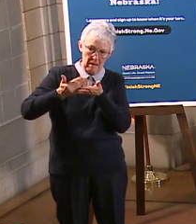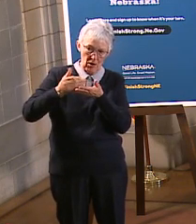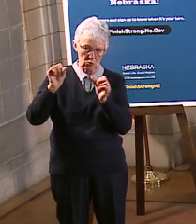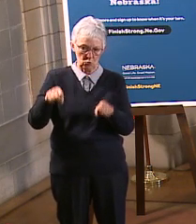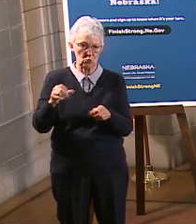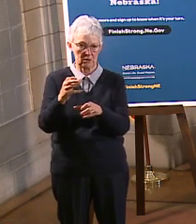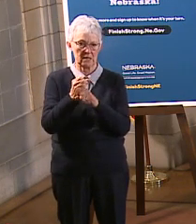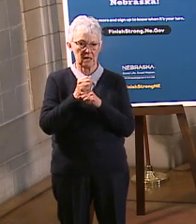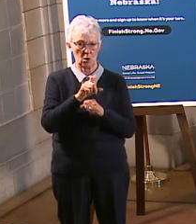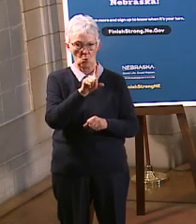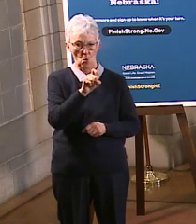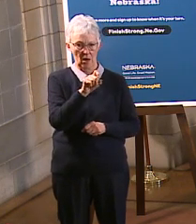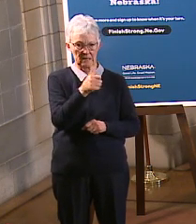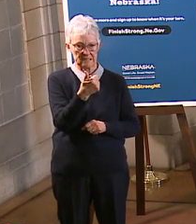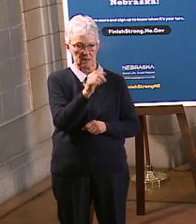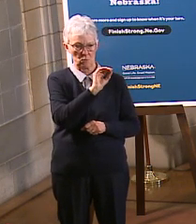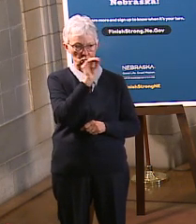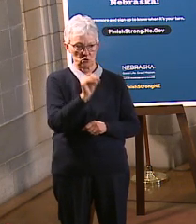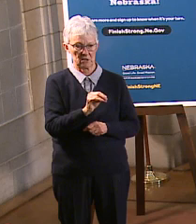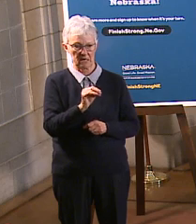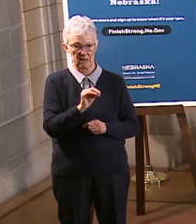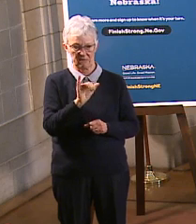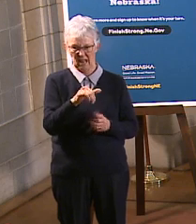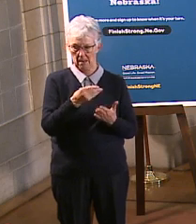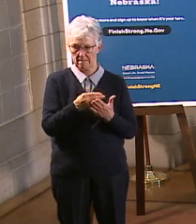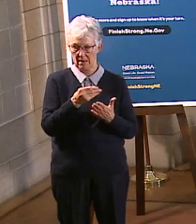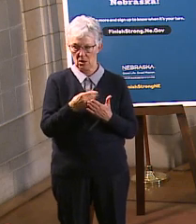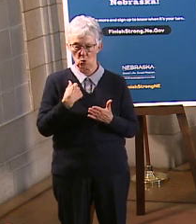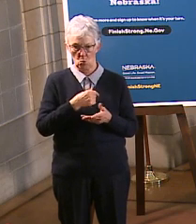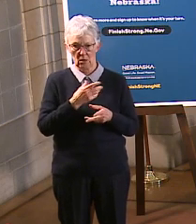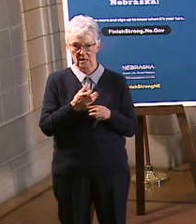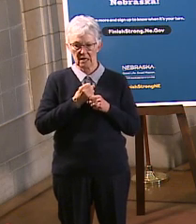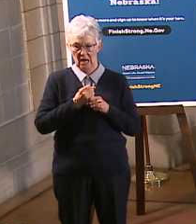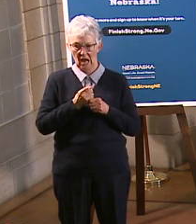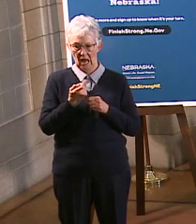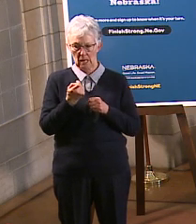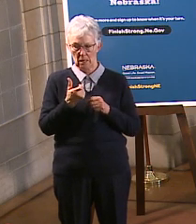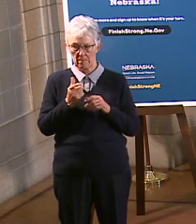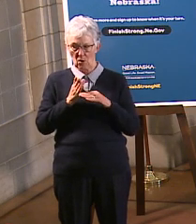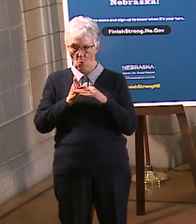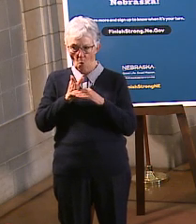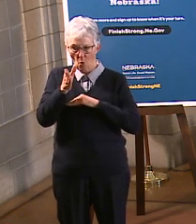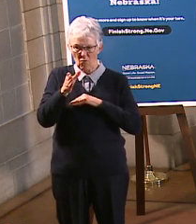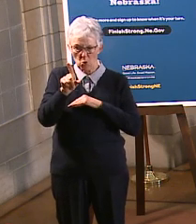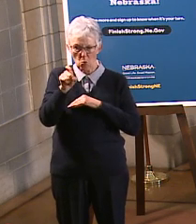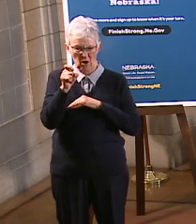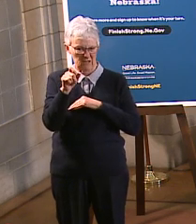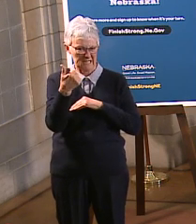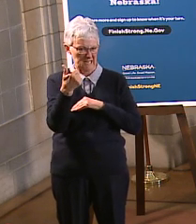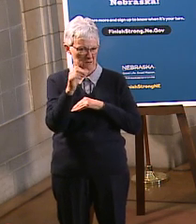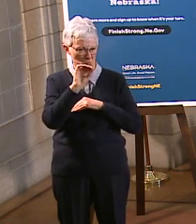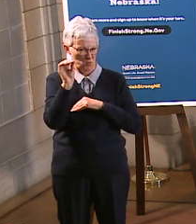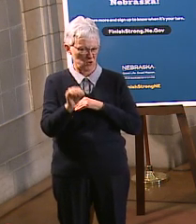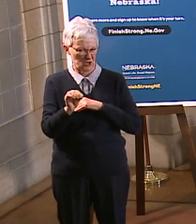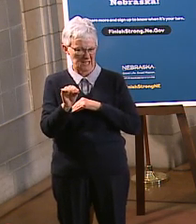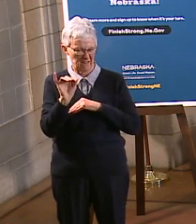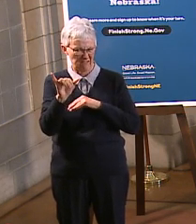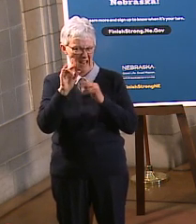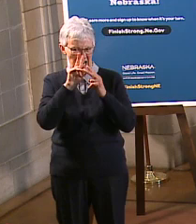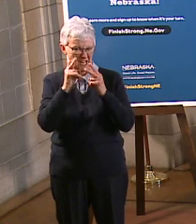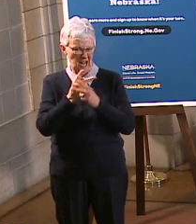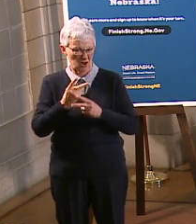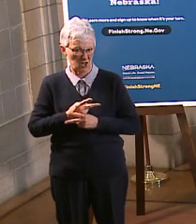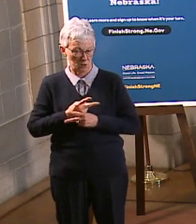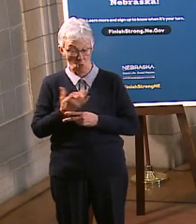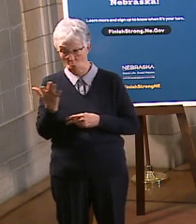110% of the funds based on the calculation. We got a little bit more than 110% of the calculation. I really don't know